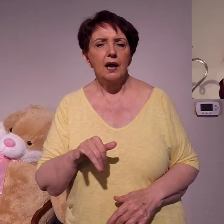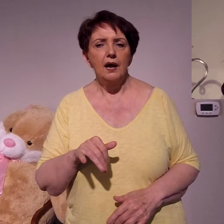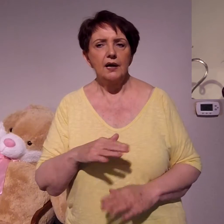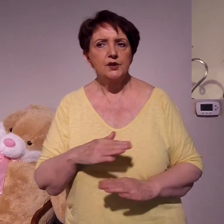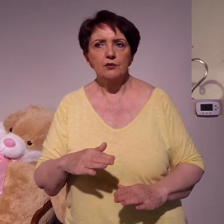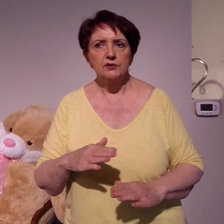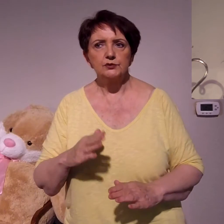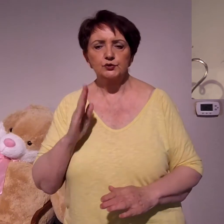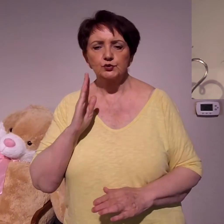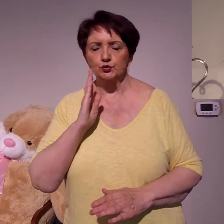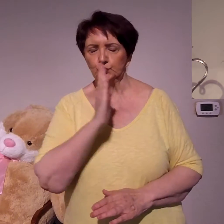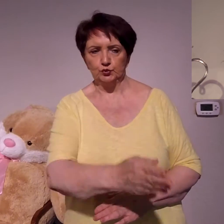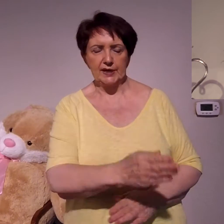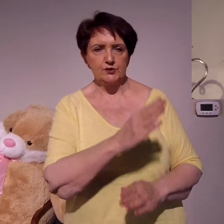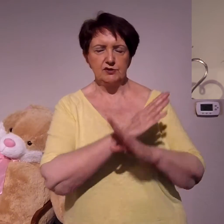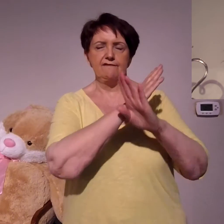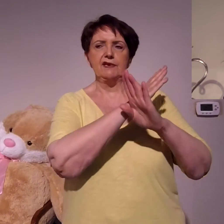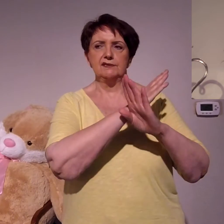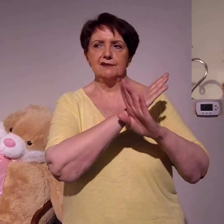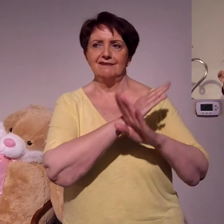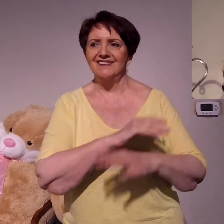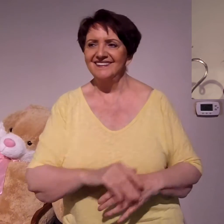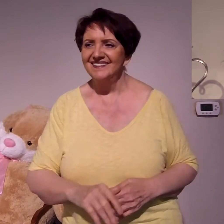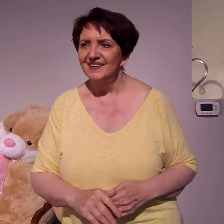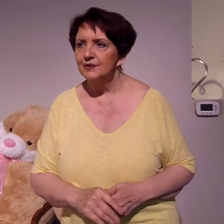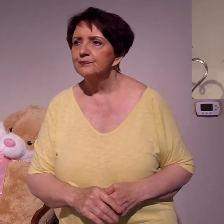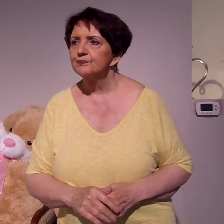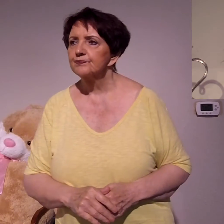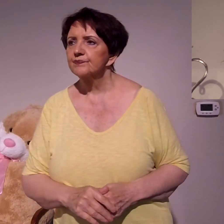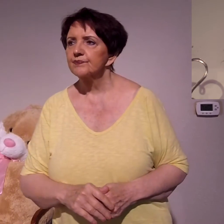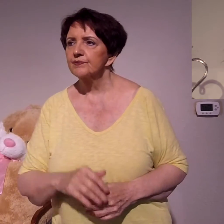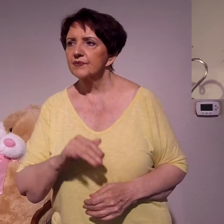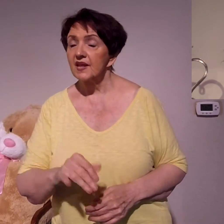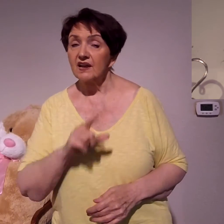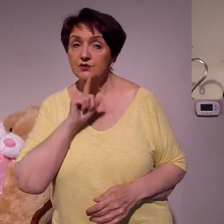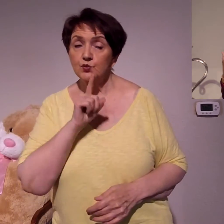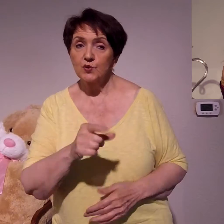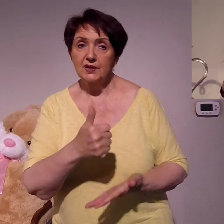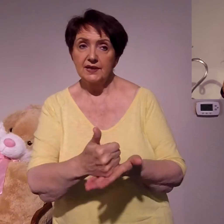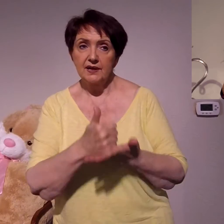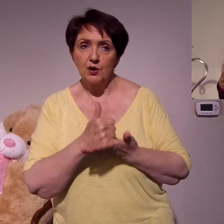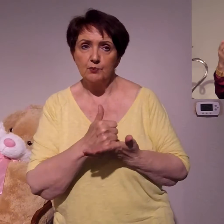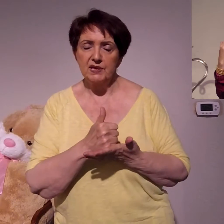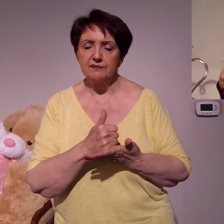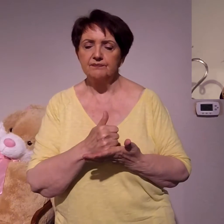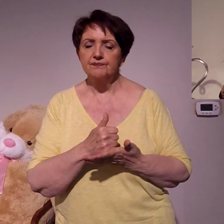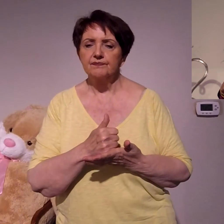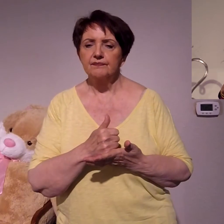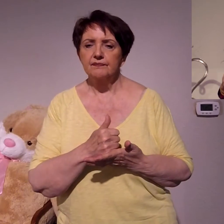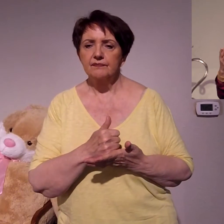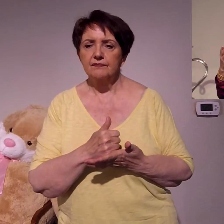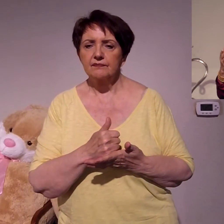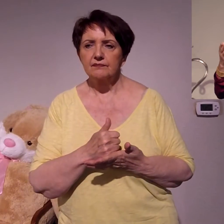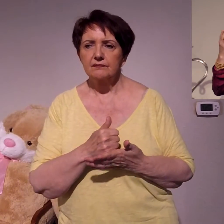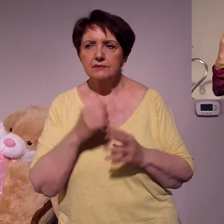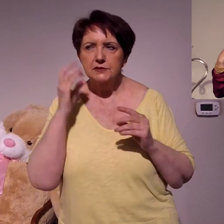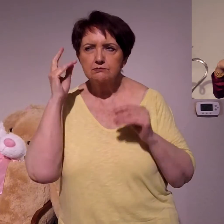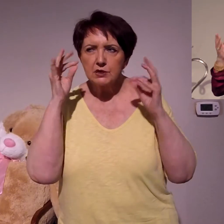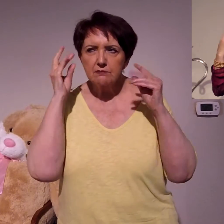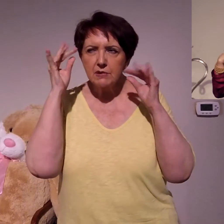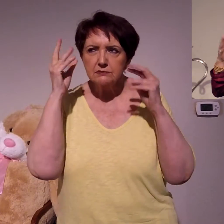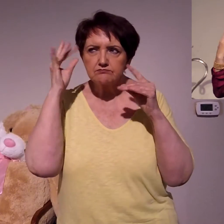don't go straight to that. And so that actually has helped me still the monkey mind, still